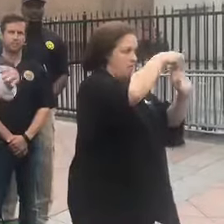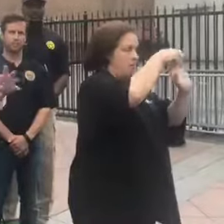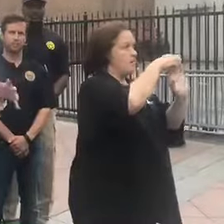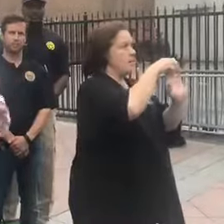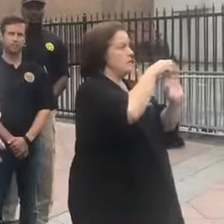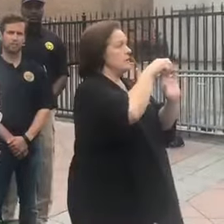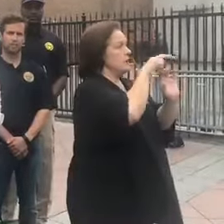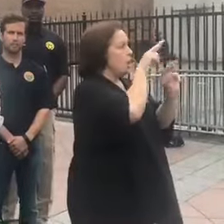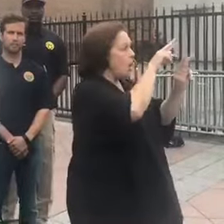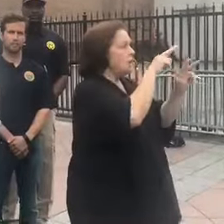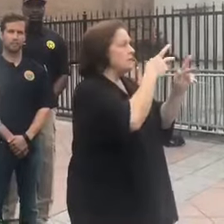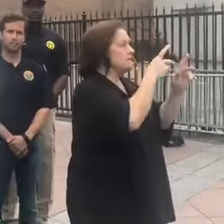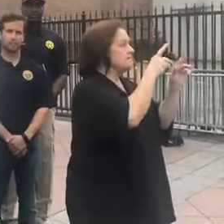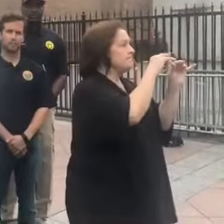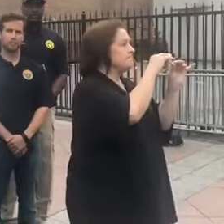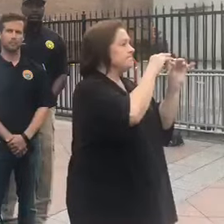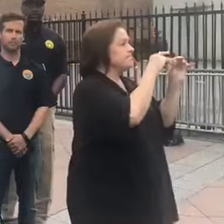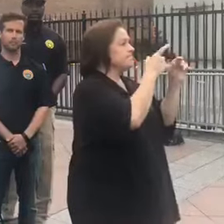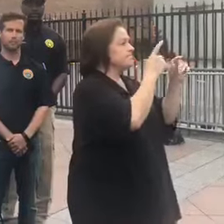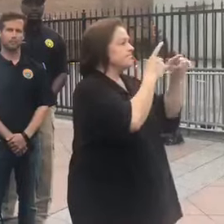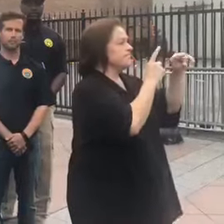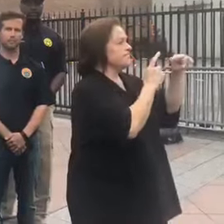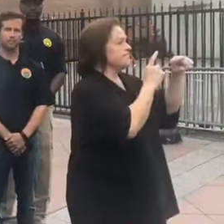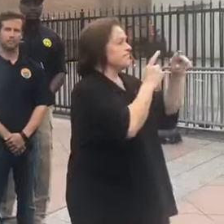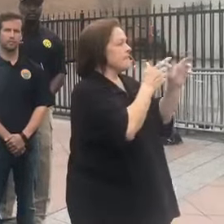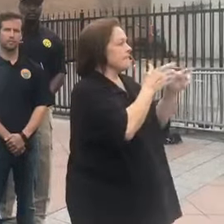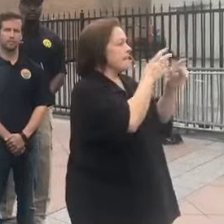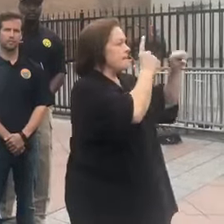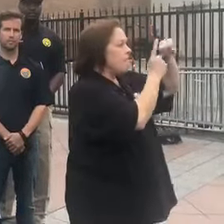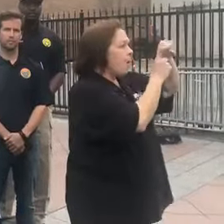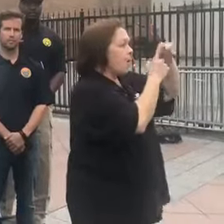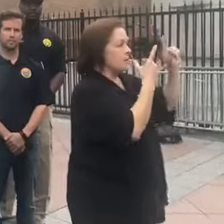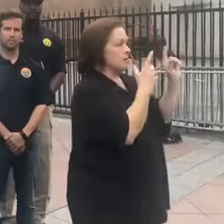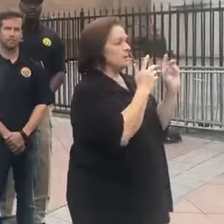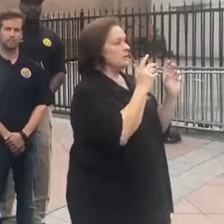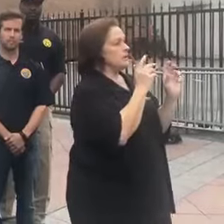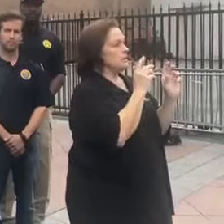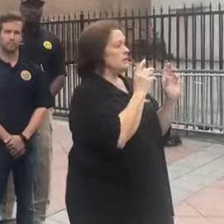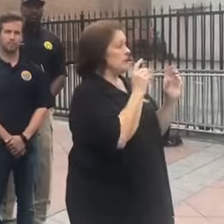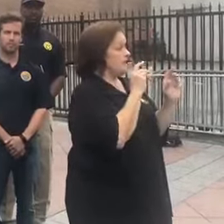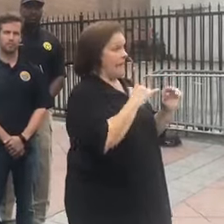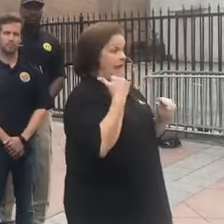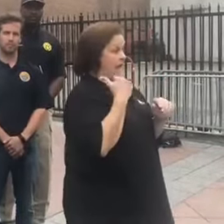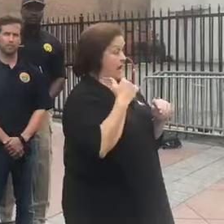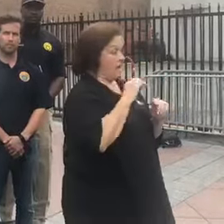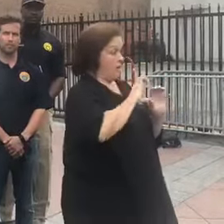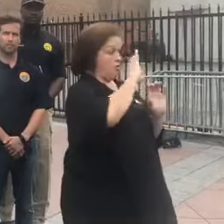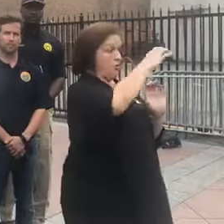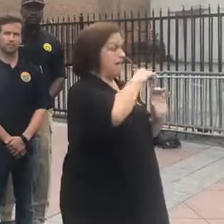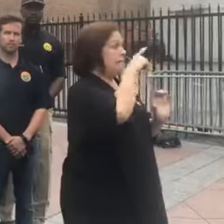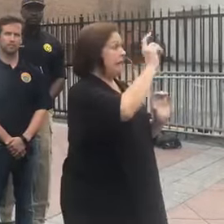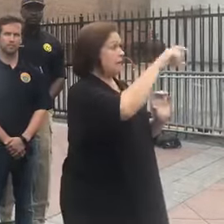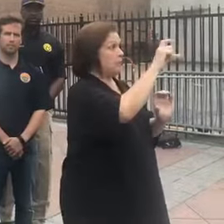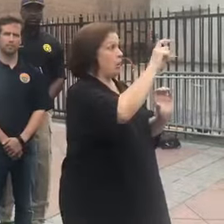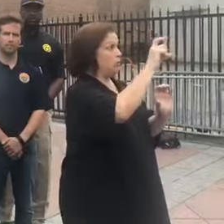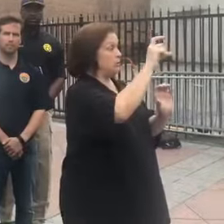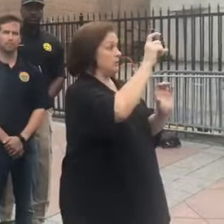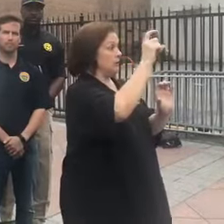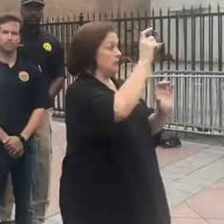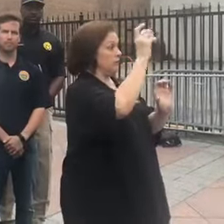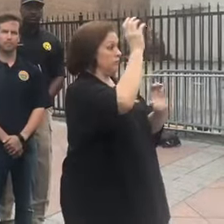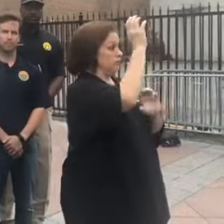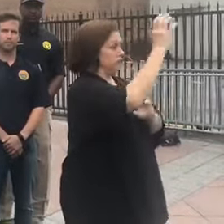the cross members and everything, and trying to figure out how do you bring it down. You want to bring this thing's not meant to collapse, right? So they're looking at what do you have to do, what do you